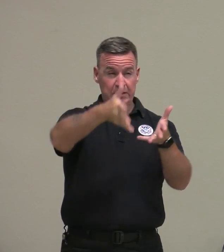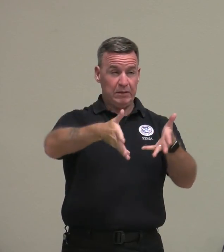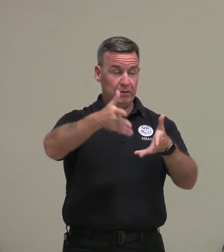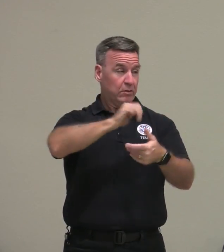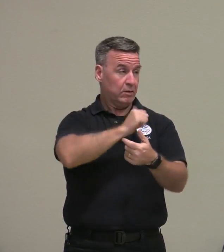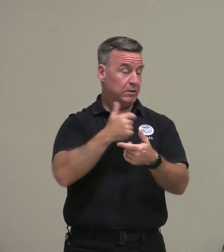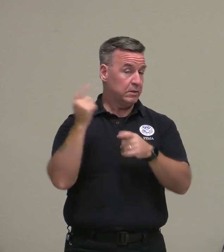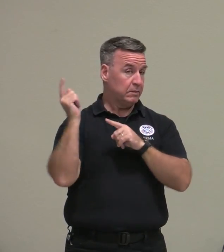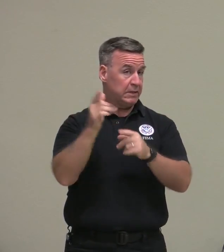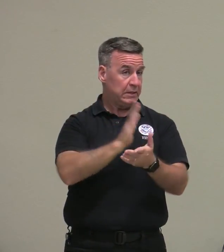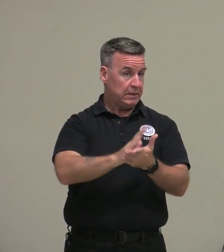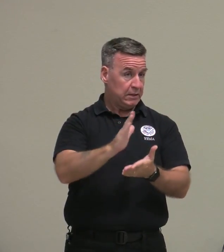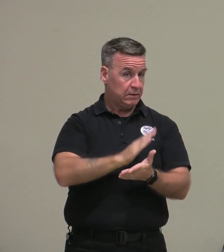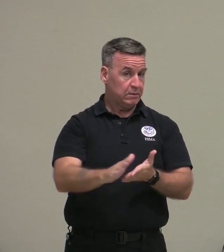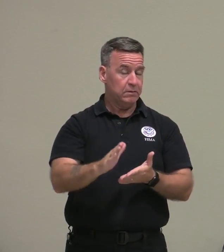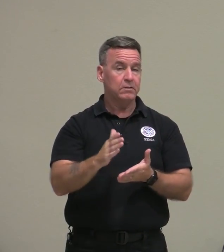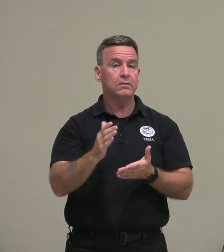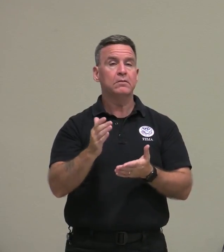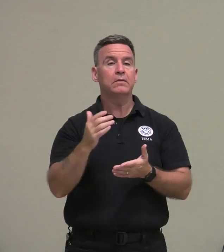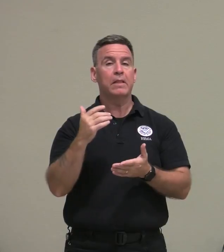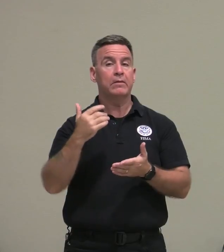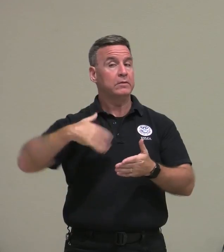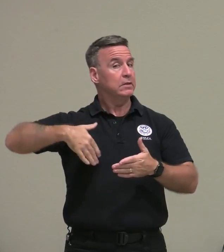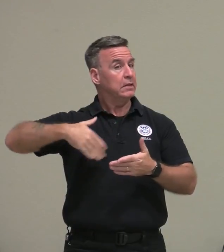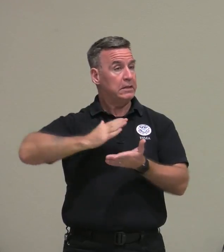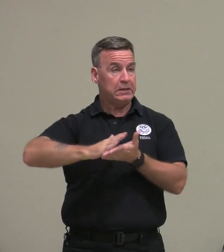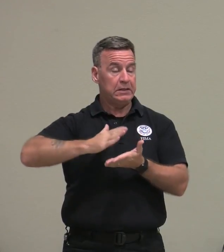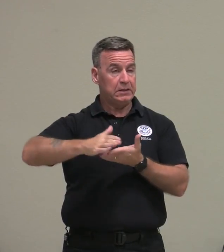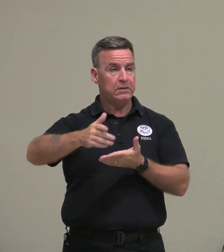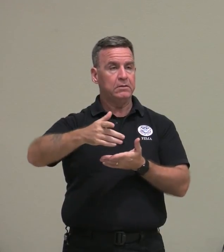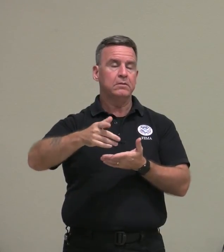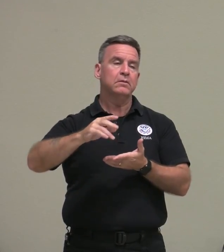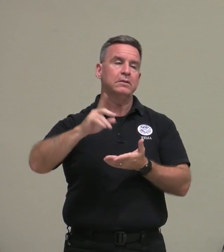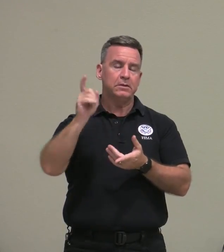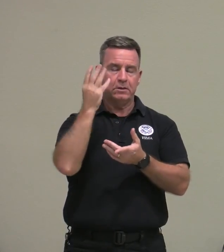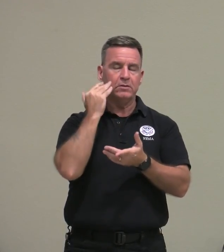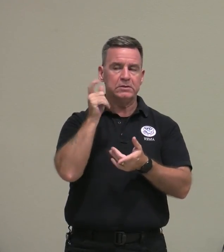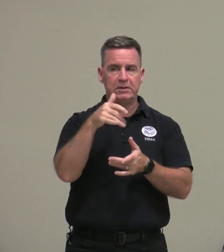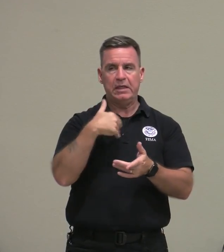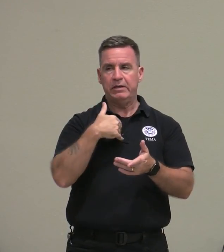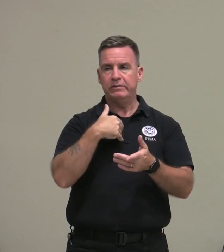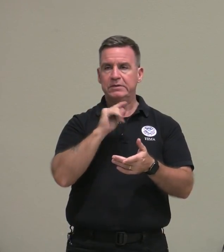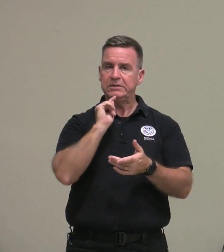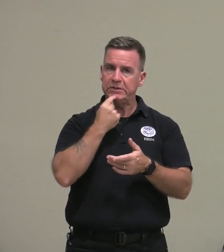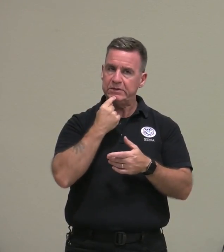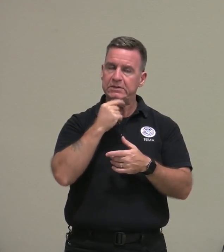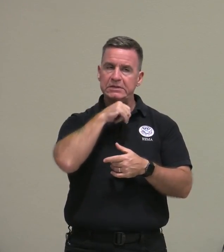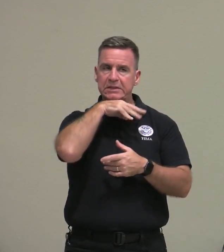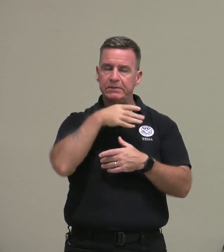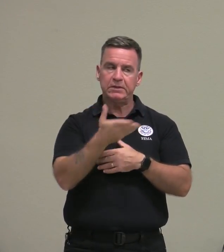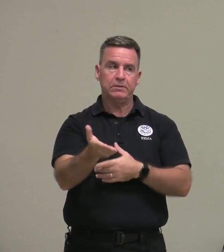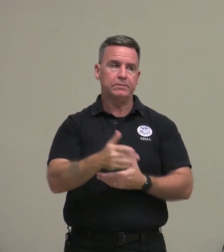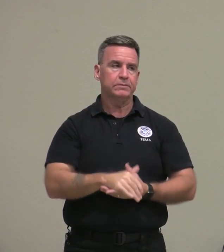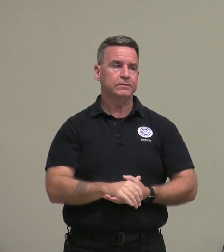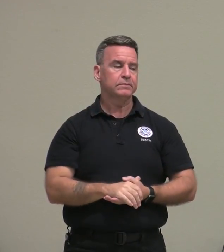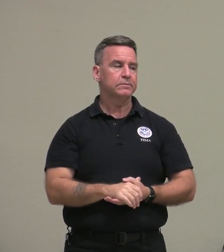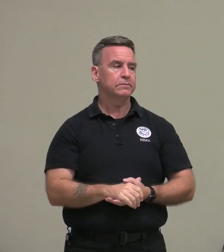authorize us to come clean it and we haven't cleaned it, you need to know that there's still significant contaminants there.